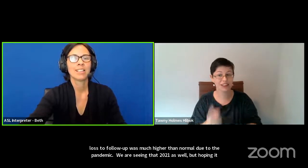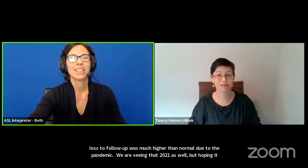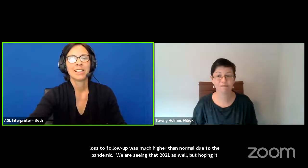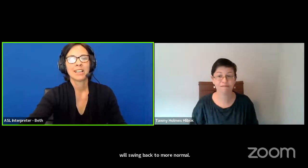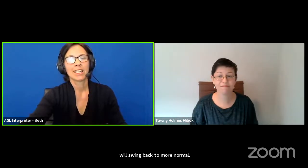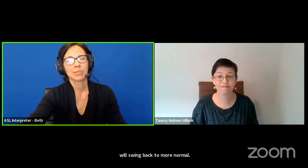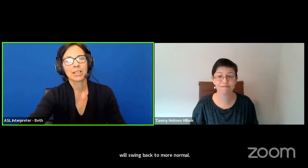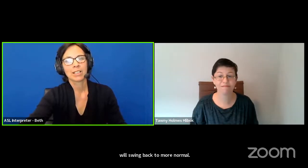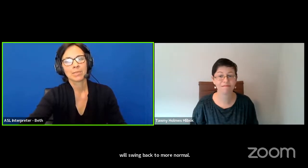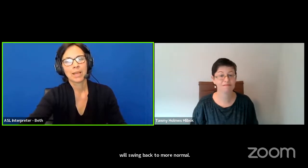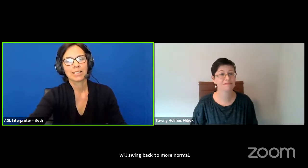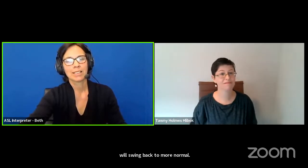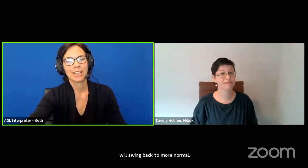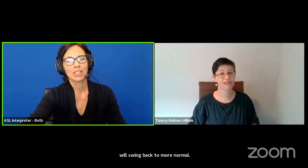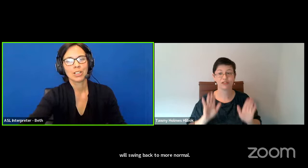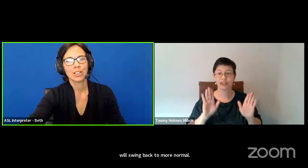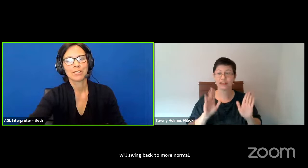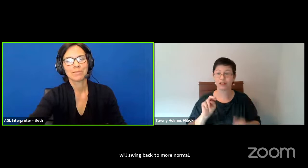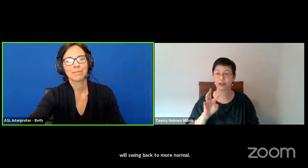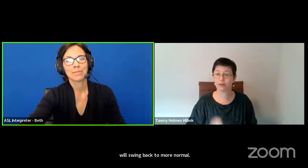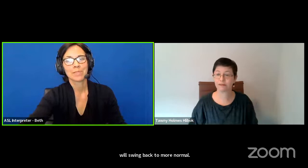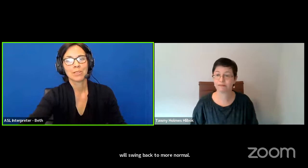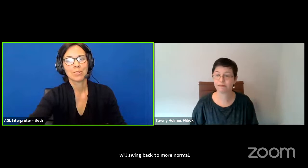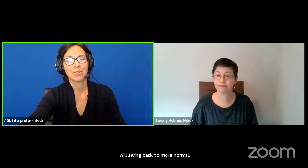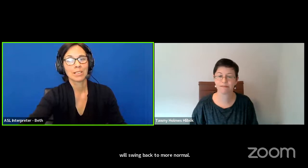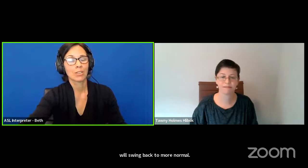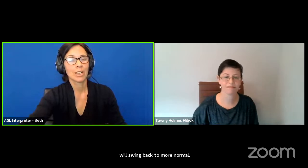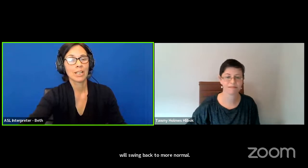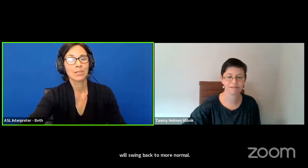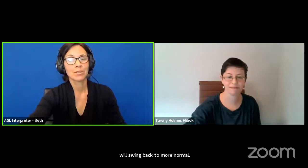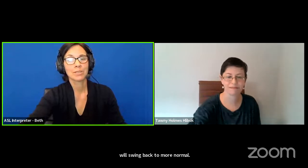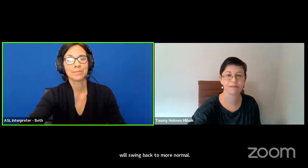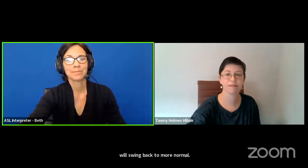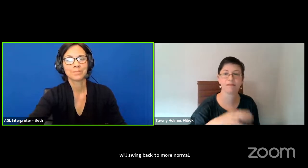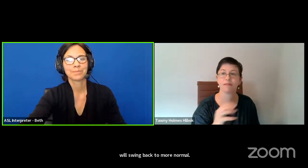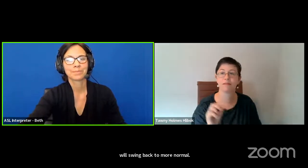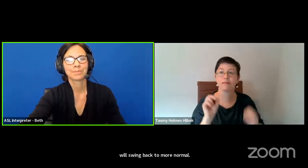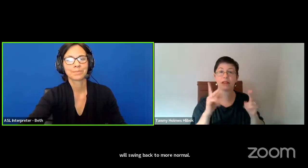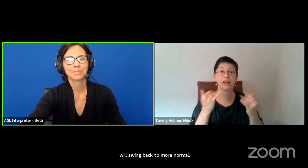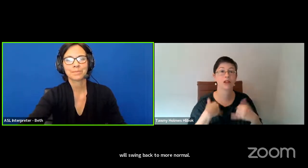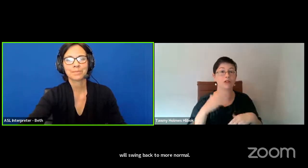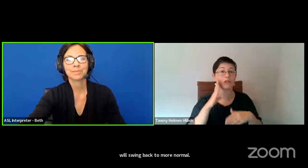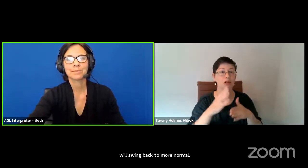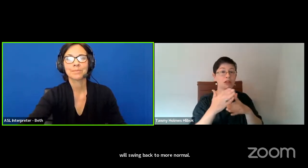loss as we expect each year. So that's great news.